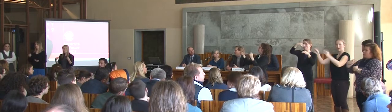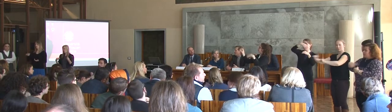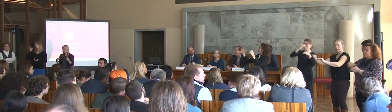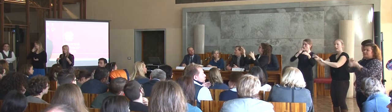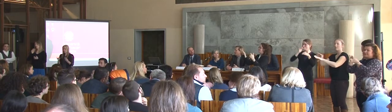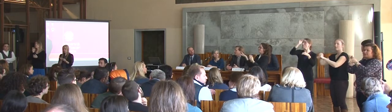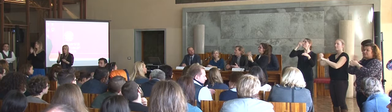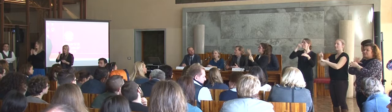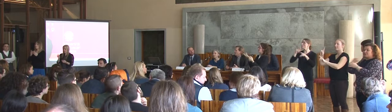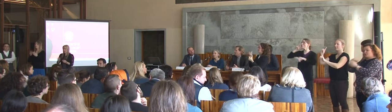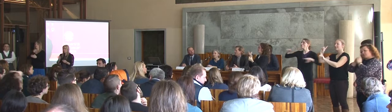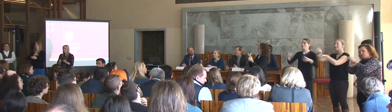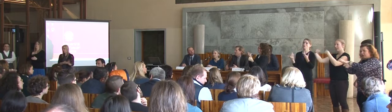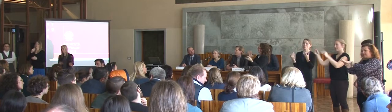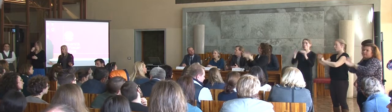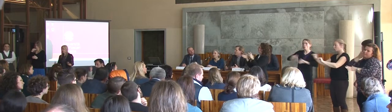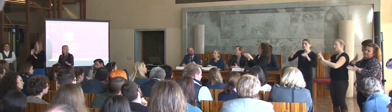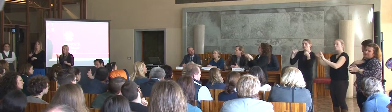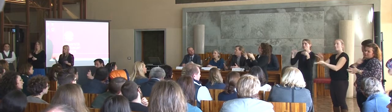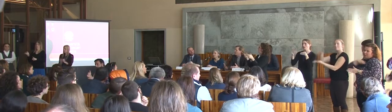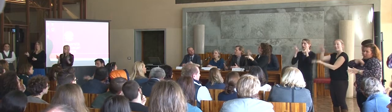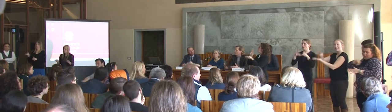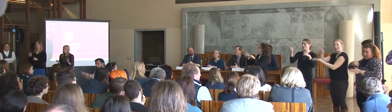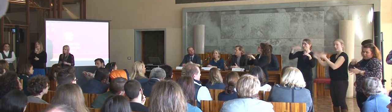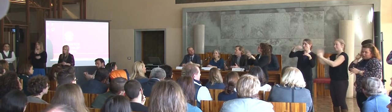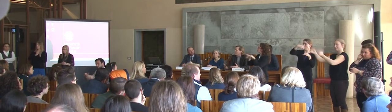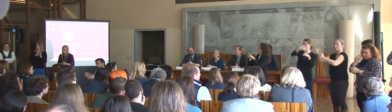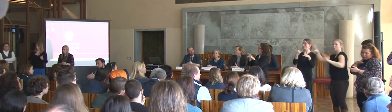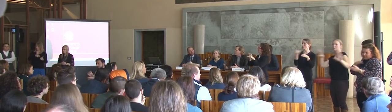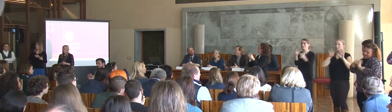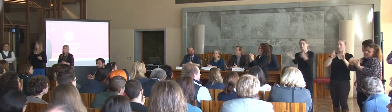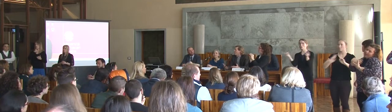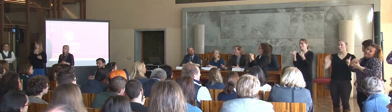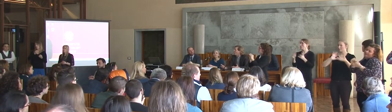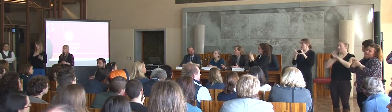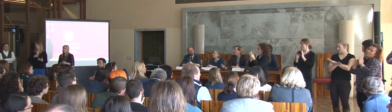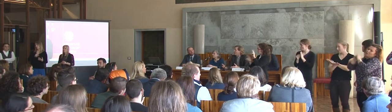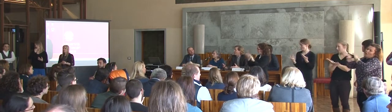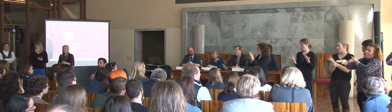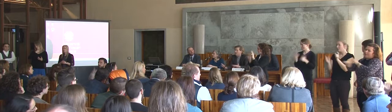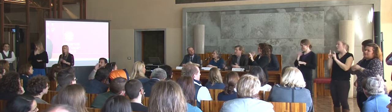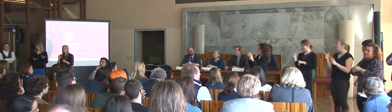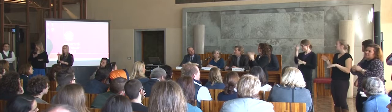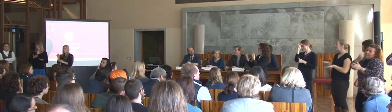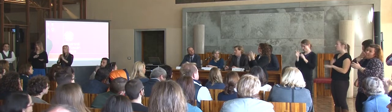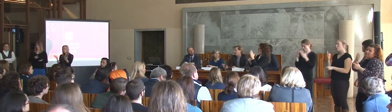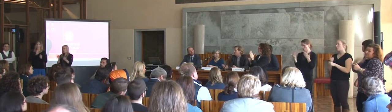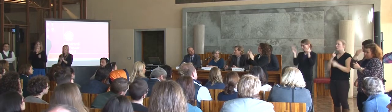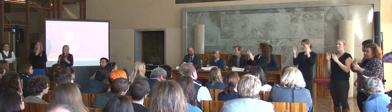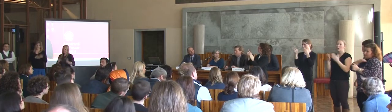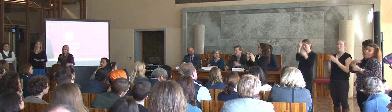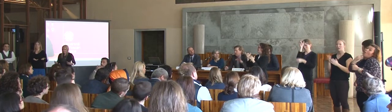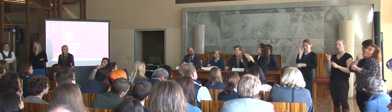of the dictionary in a much better way. A dictionary itself can be kind of boring, you know, it's a dictionary, it's